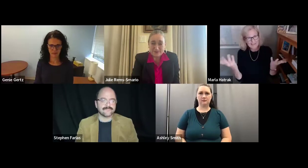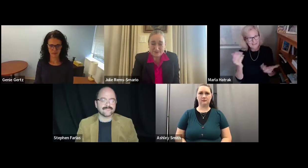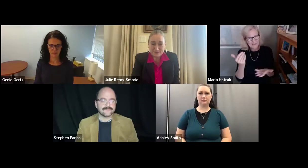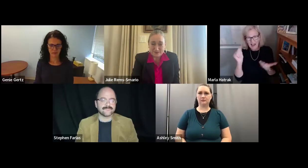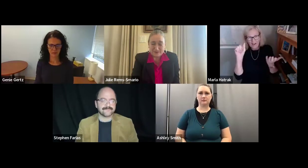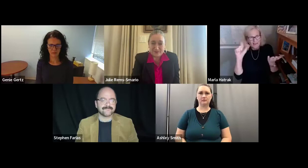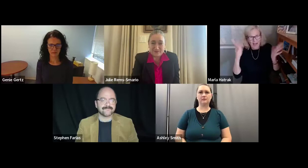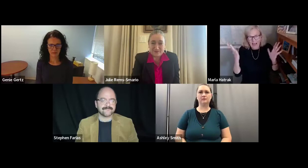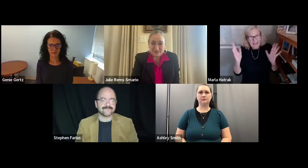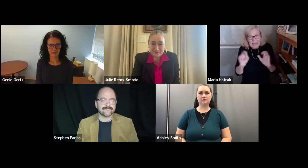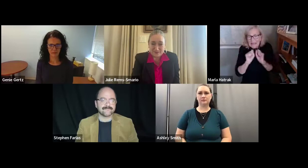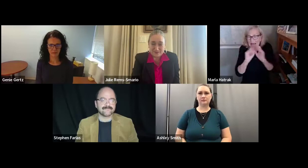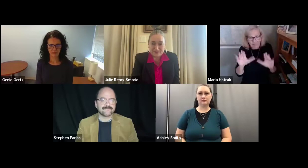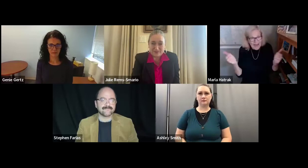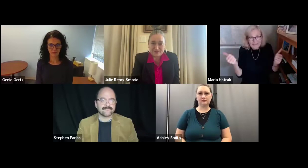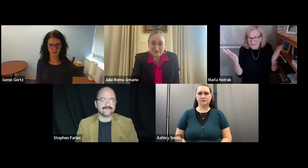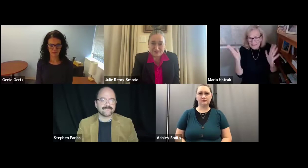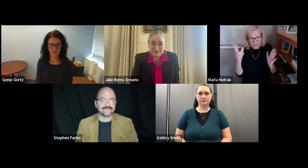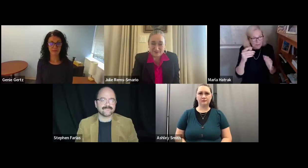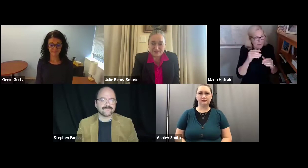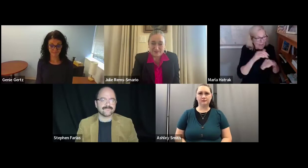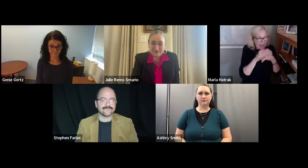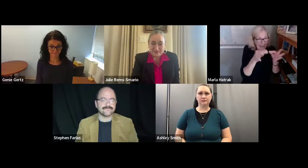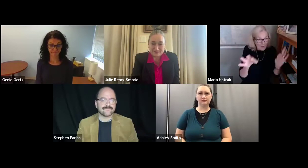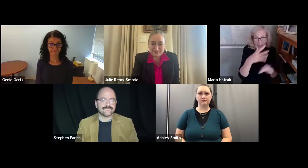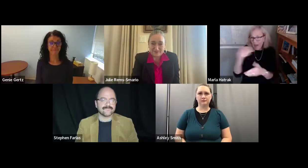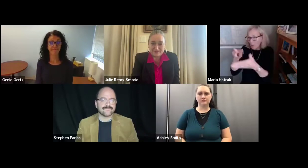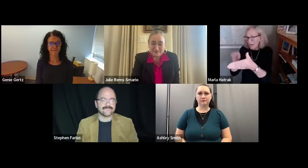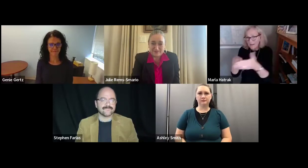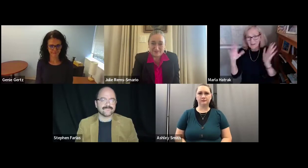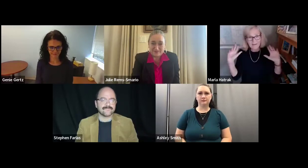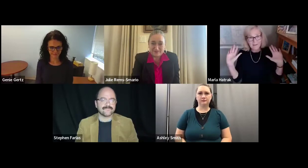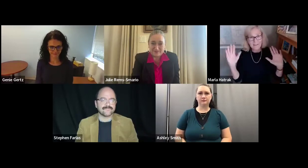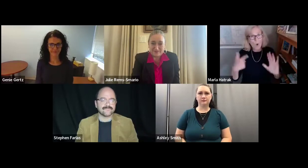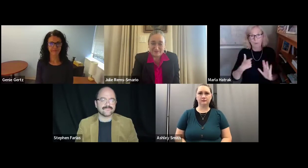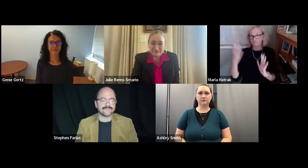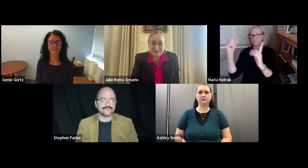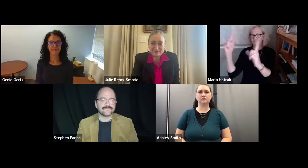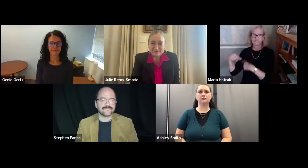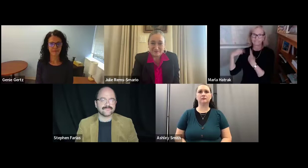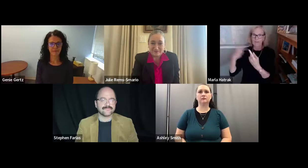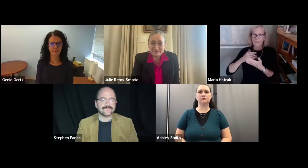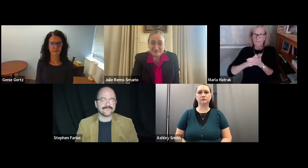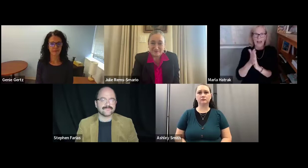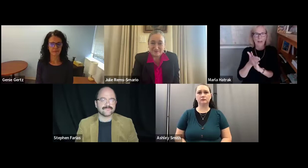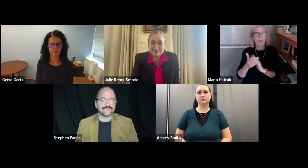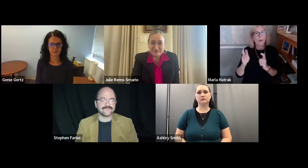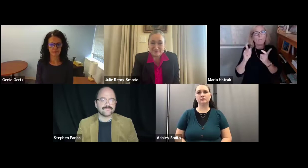very apparent to me that by having a foundation, it was critical in the development of their reading and